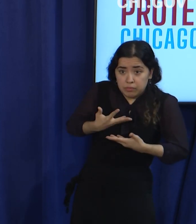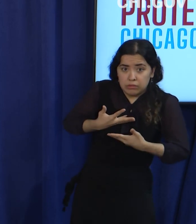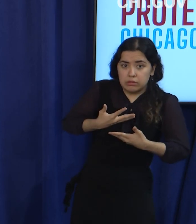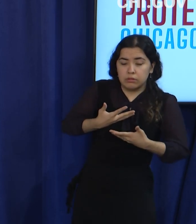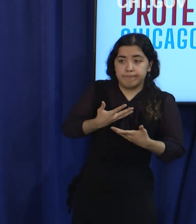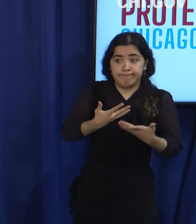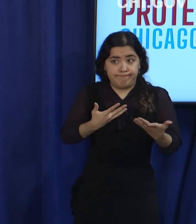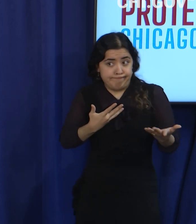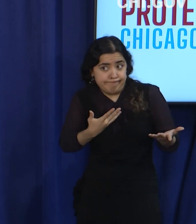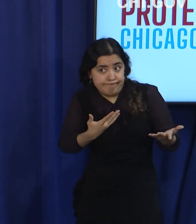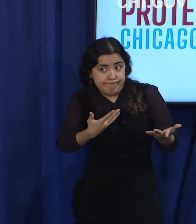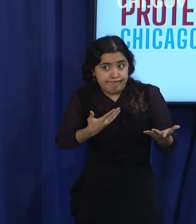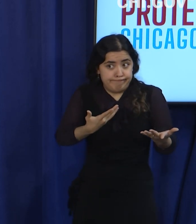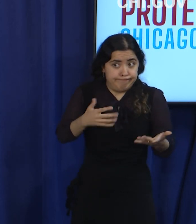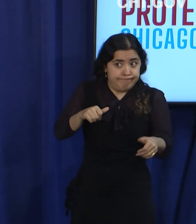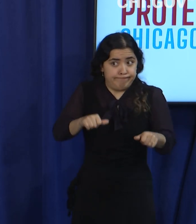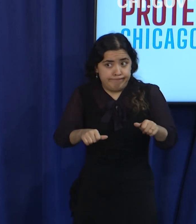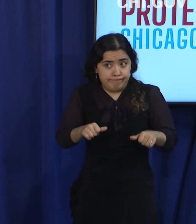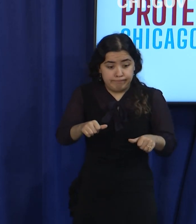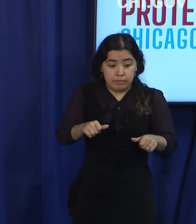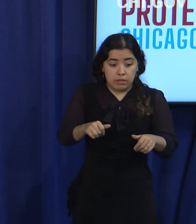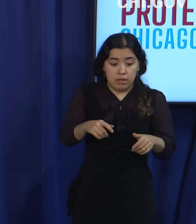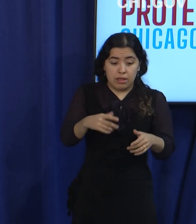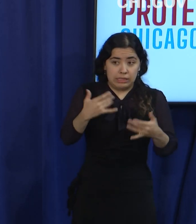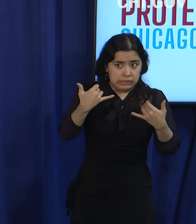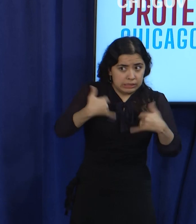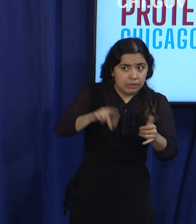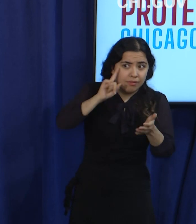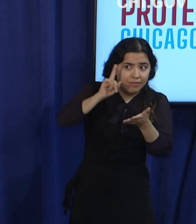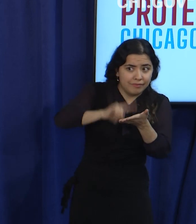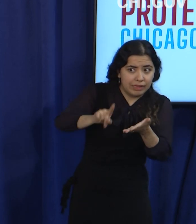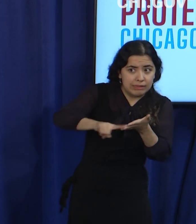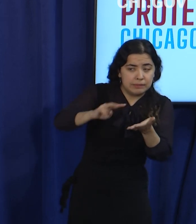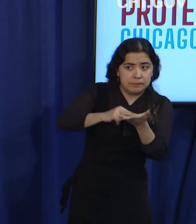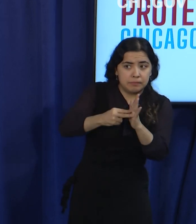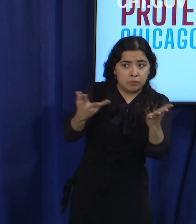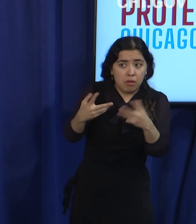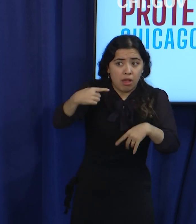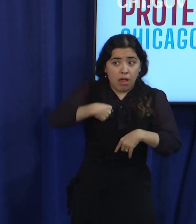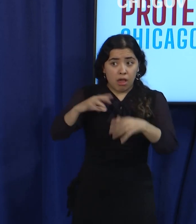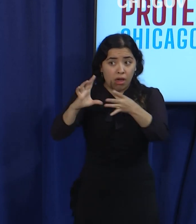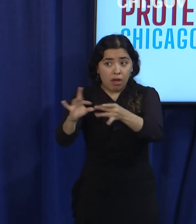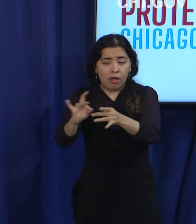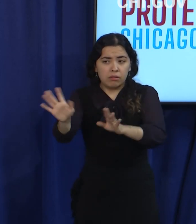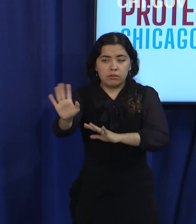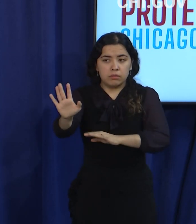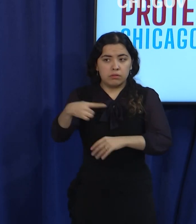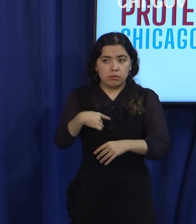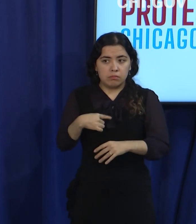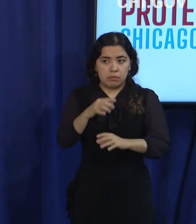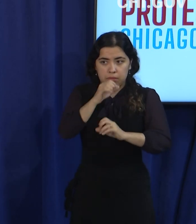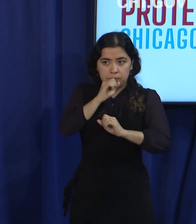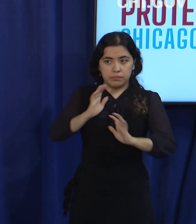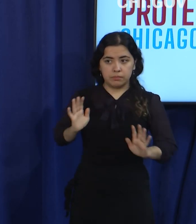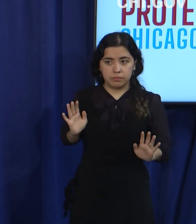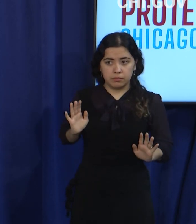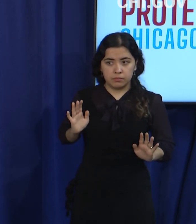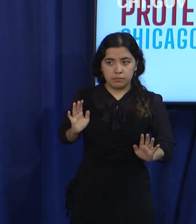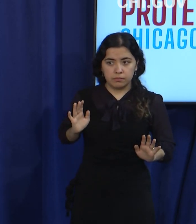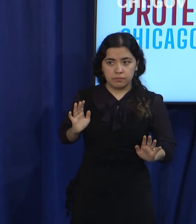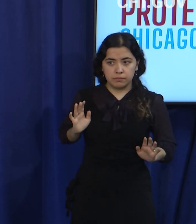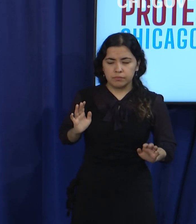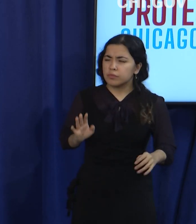under investigation, and because of that, I won't comment further. Your predecessor, his name has been floated around as